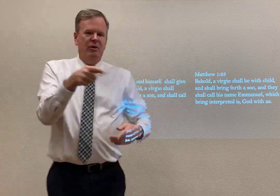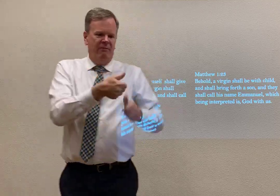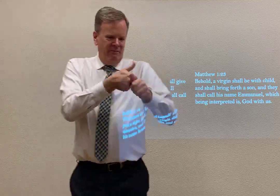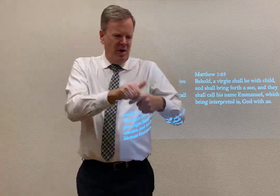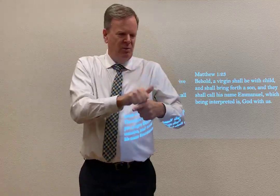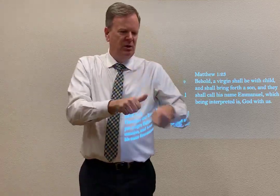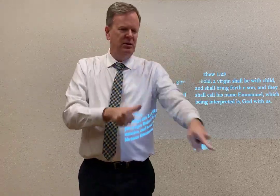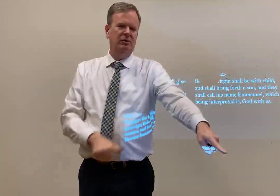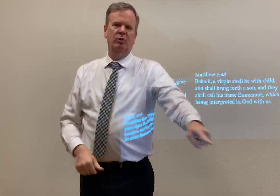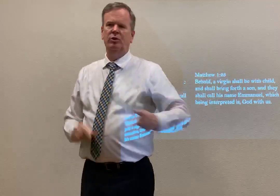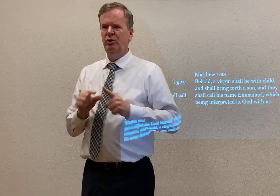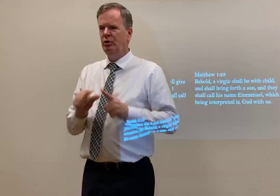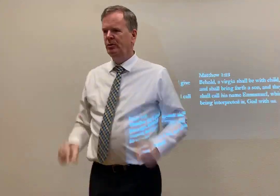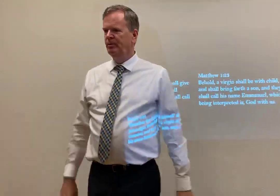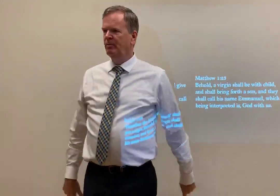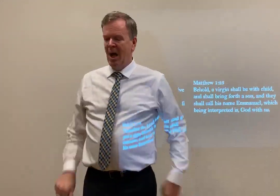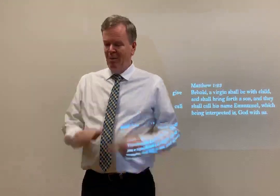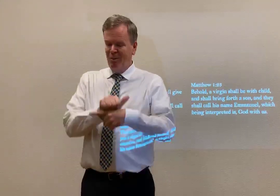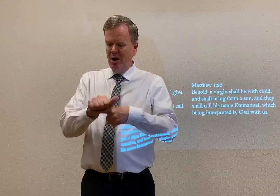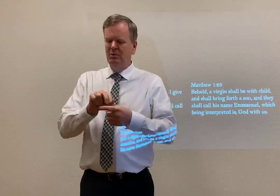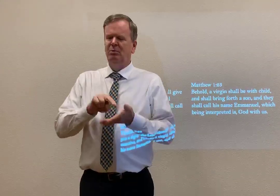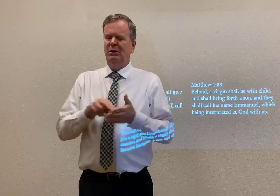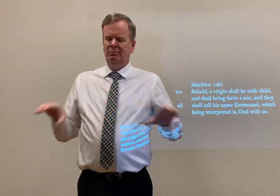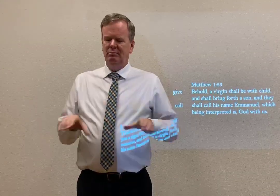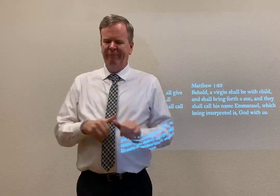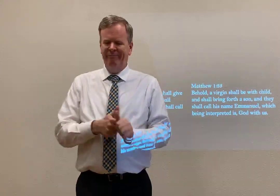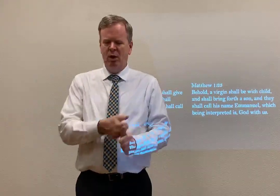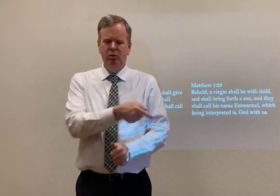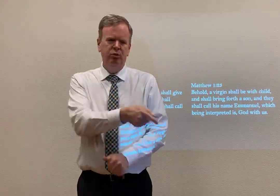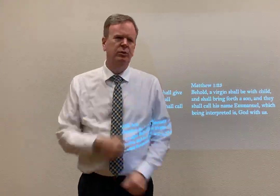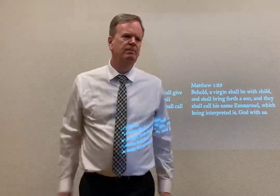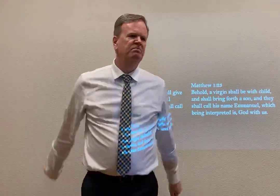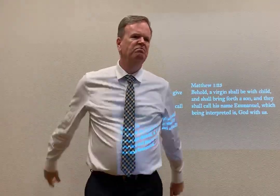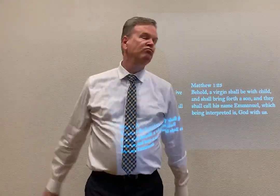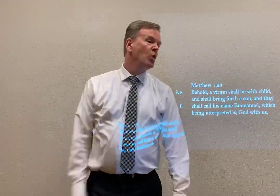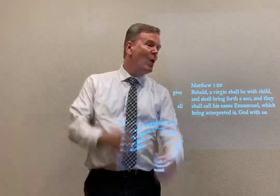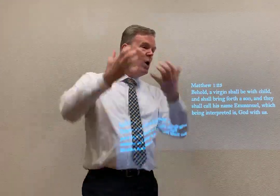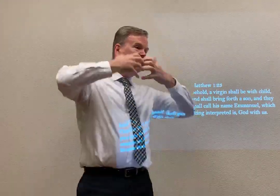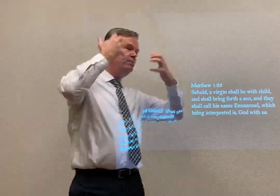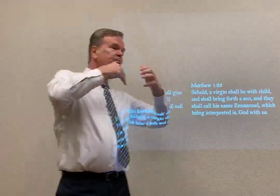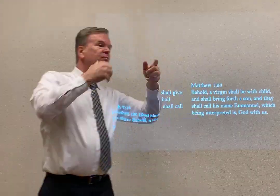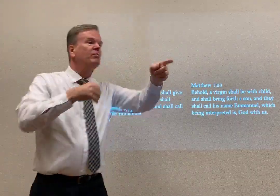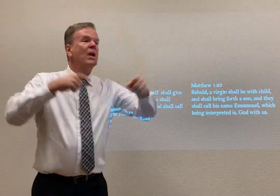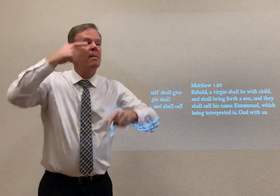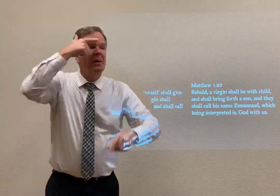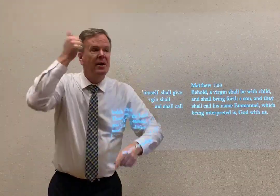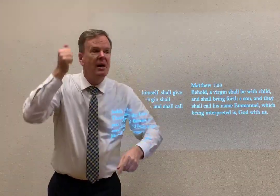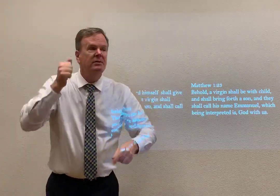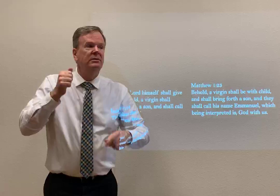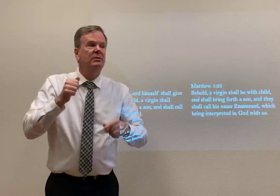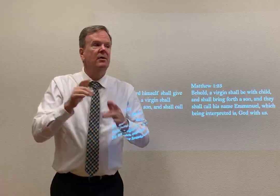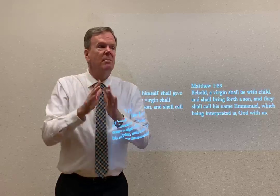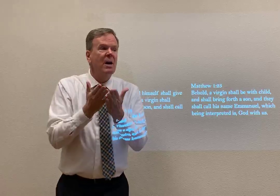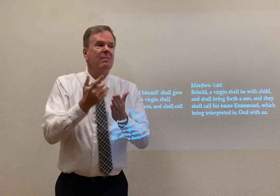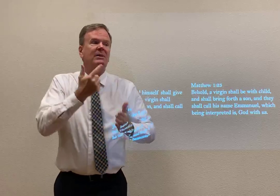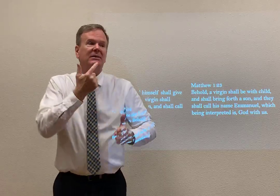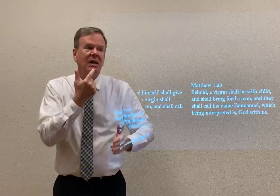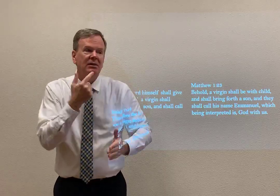hey, there's something different about you, but that's just a verification of the fact that you're following what the Bible has to say.